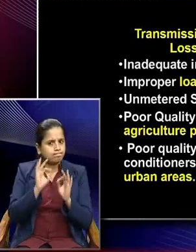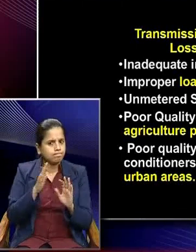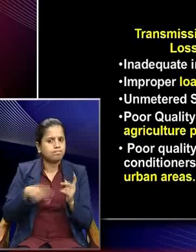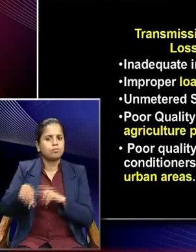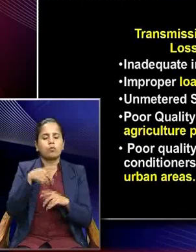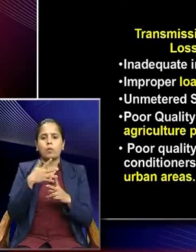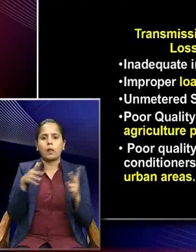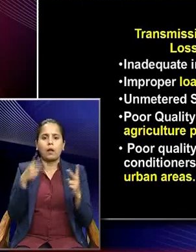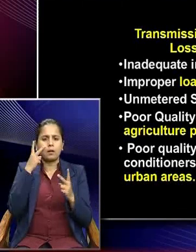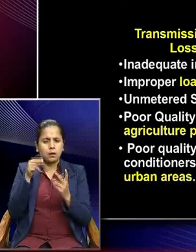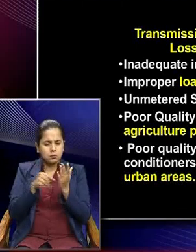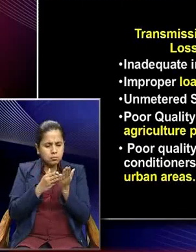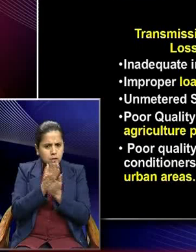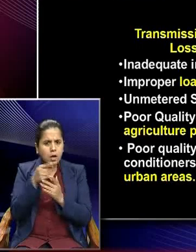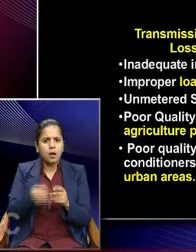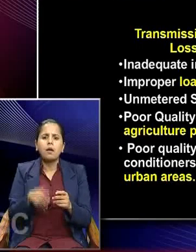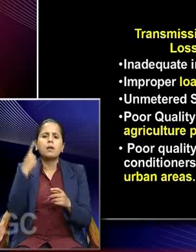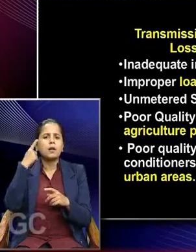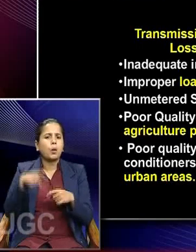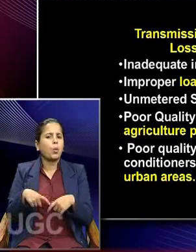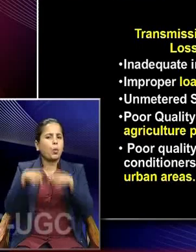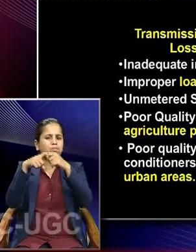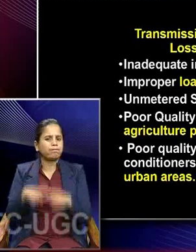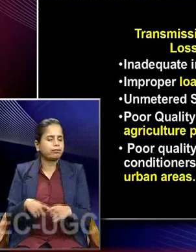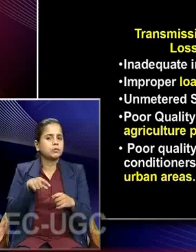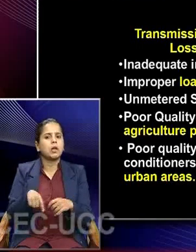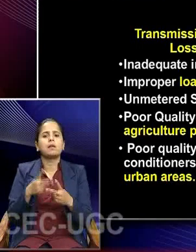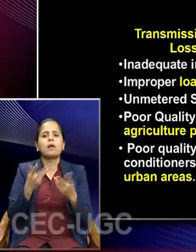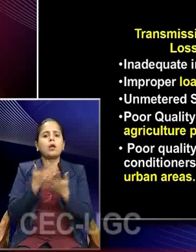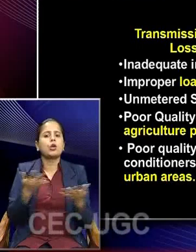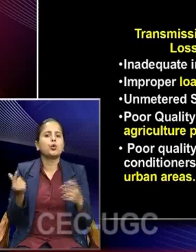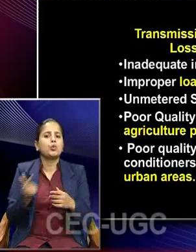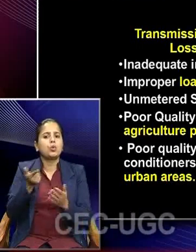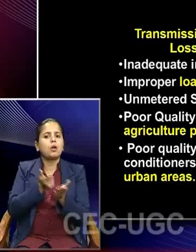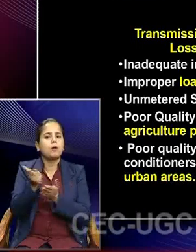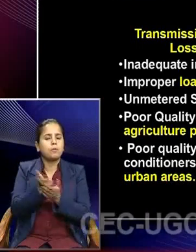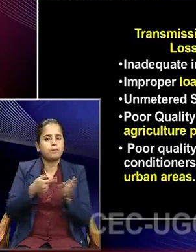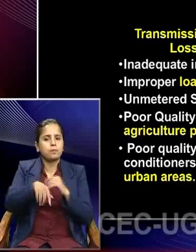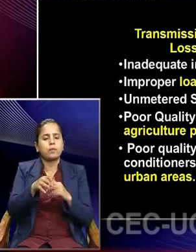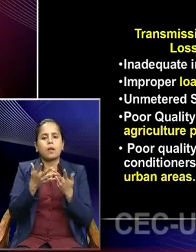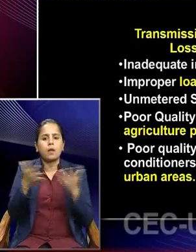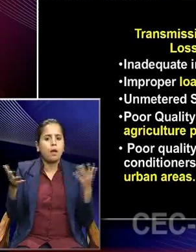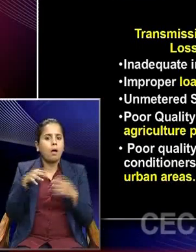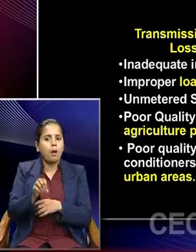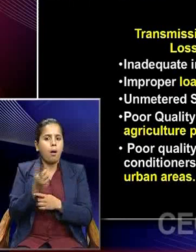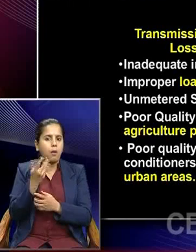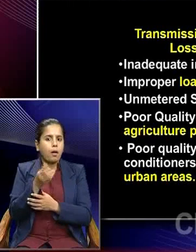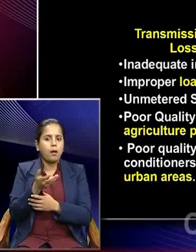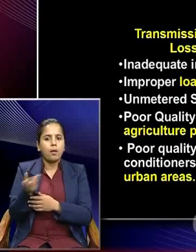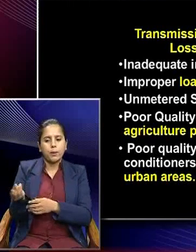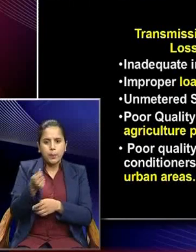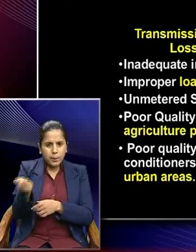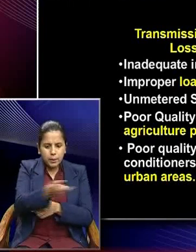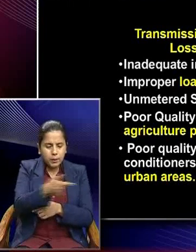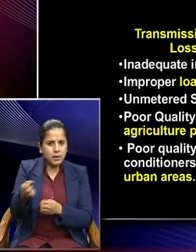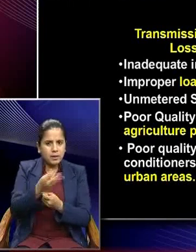supply, poor quality of equipments used in the agriculture sector, like use pumps and all that in the